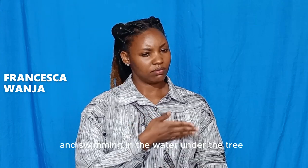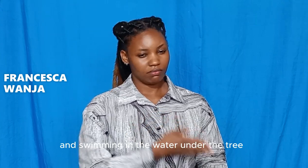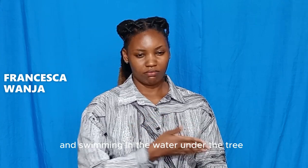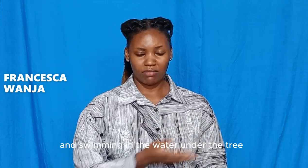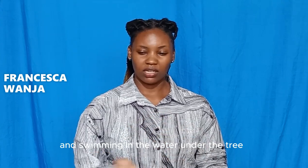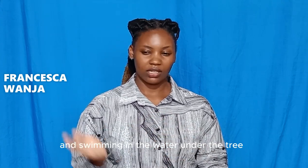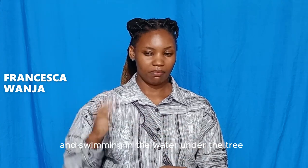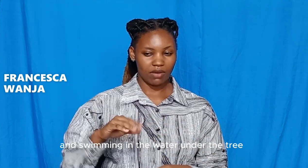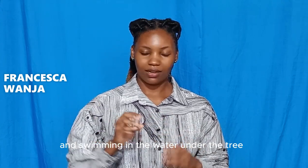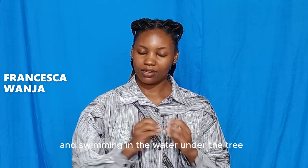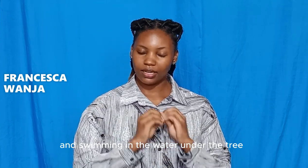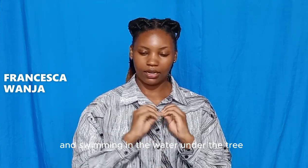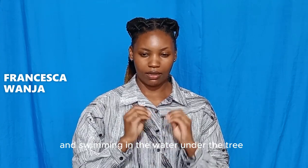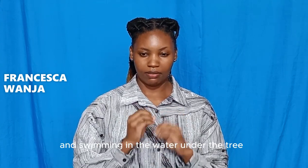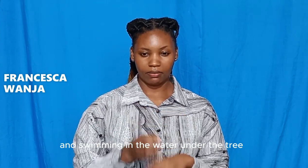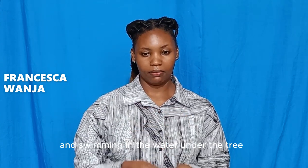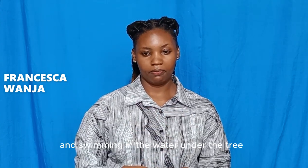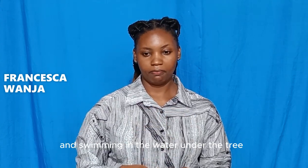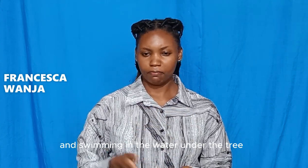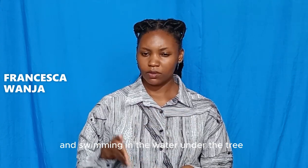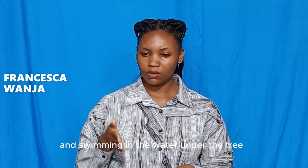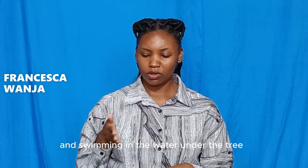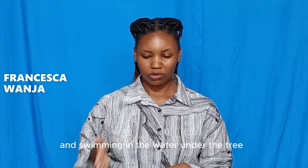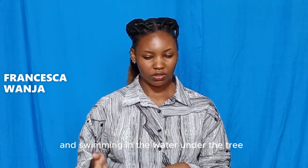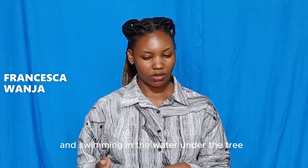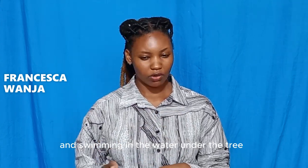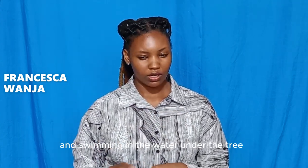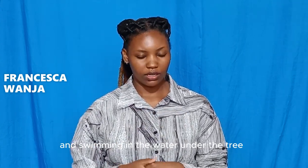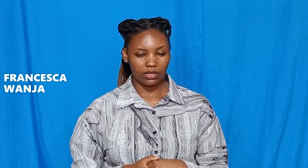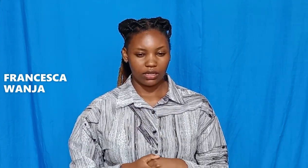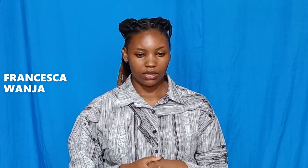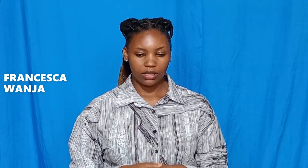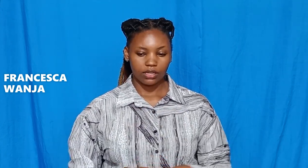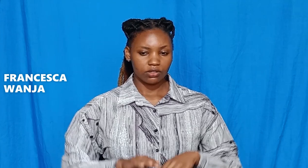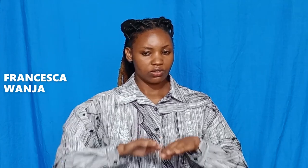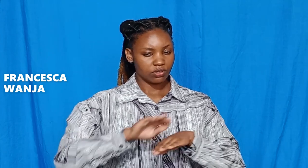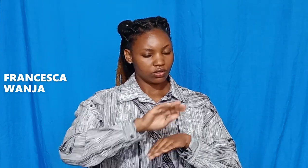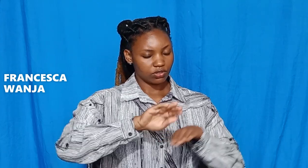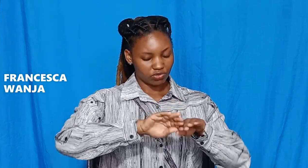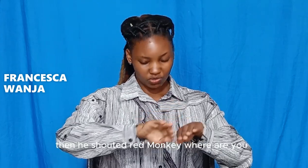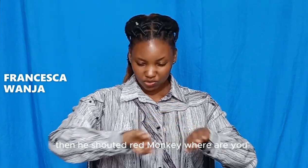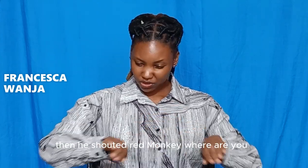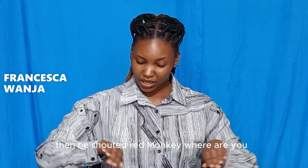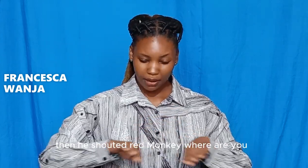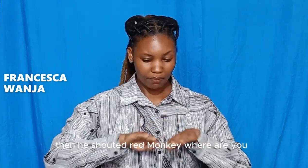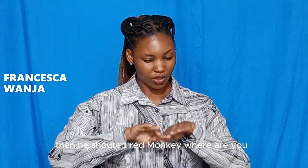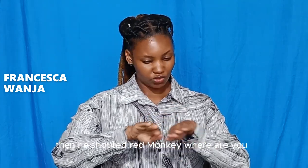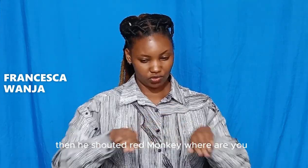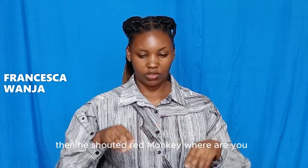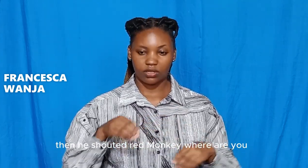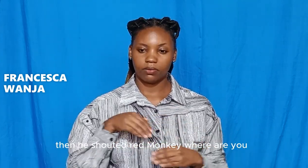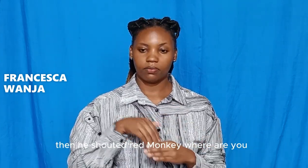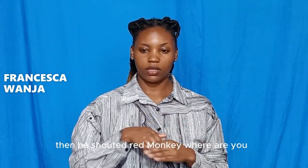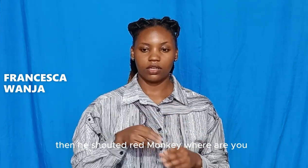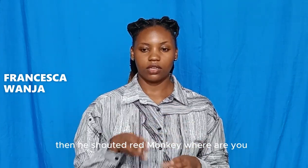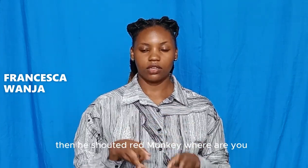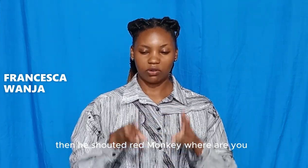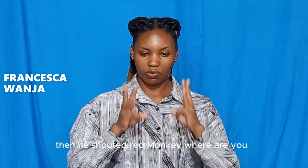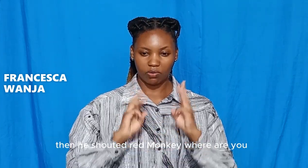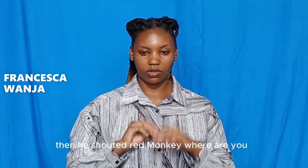swimming in the water under the tree. Then he shouted, Then he